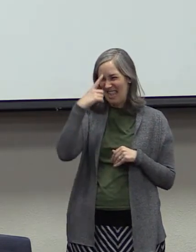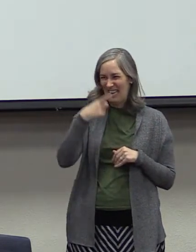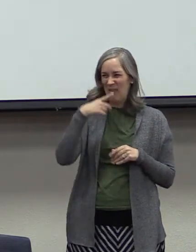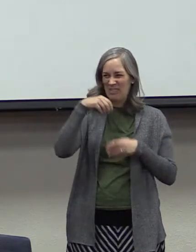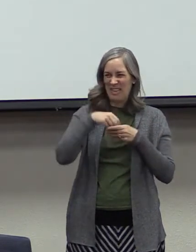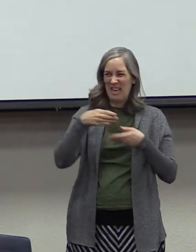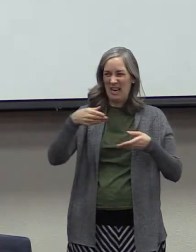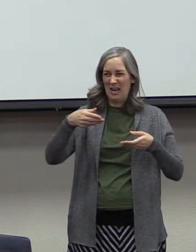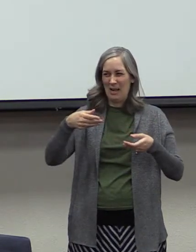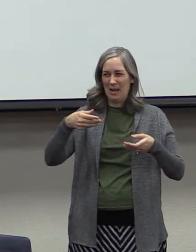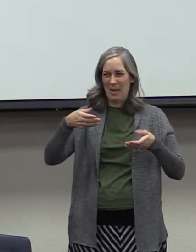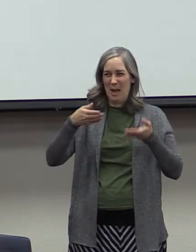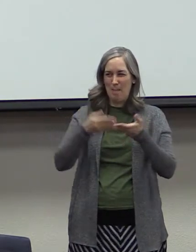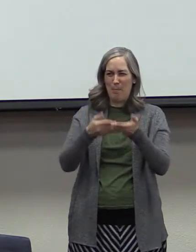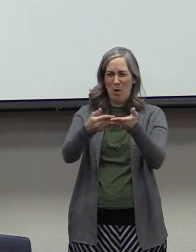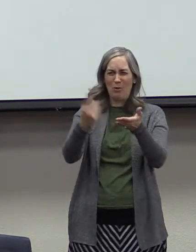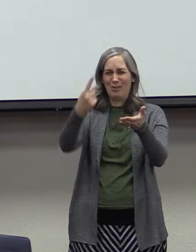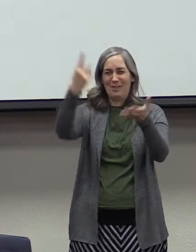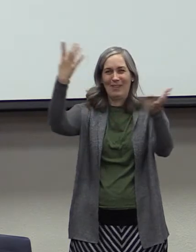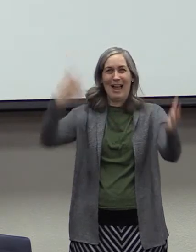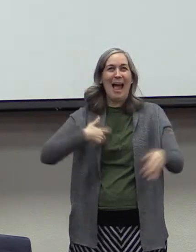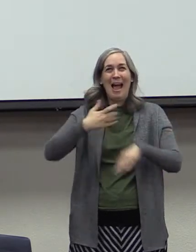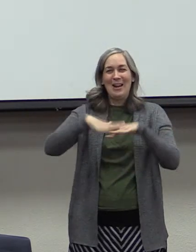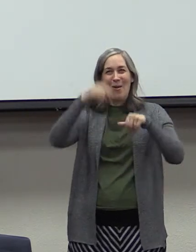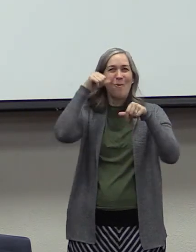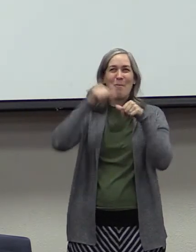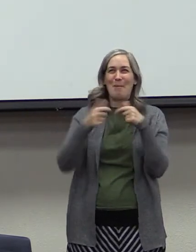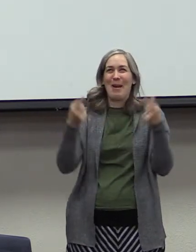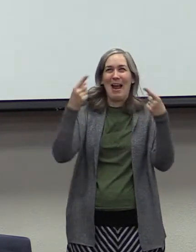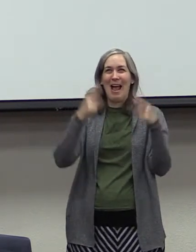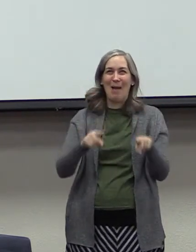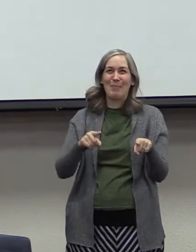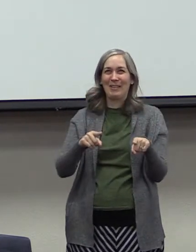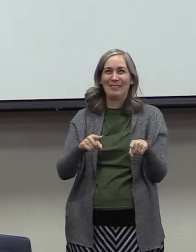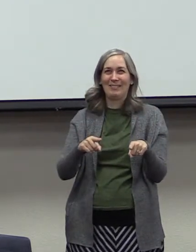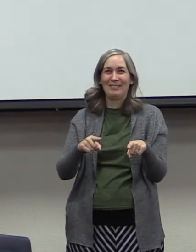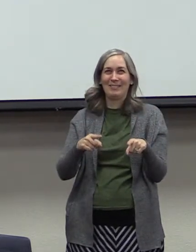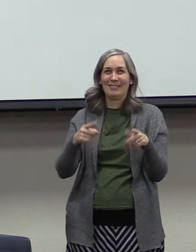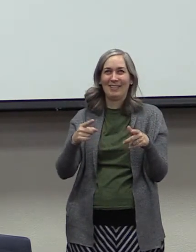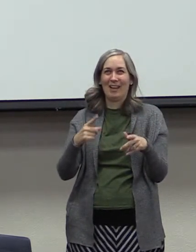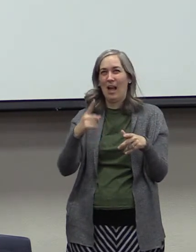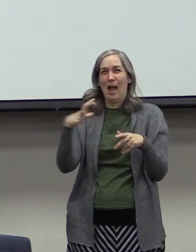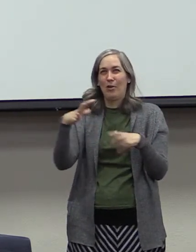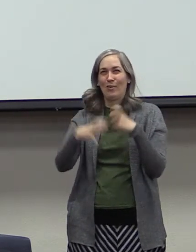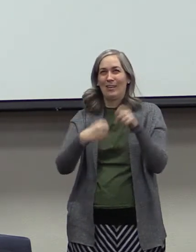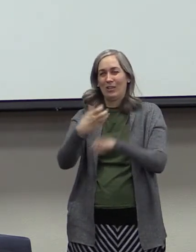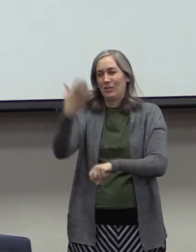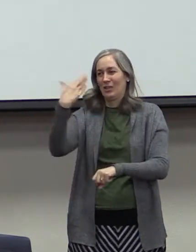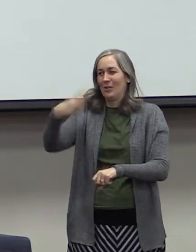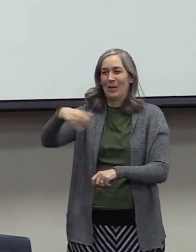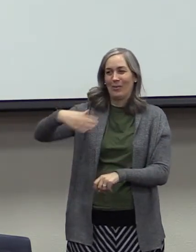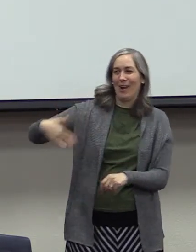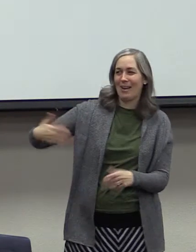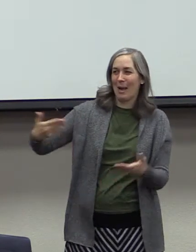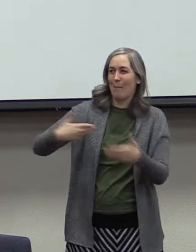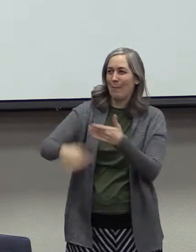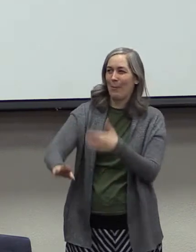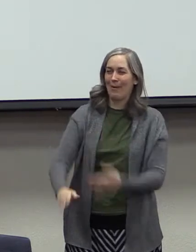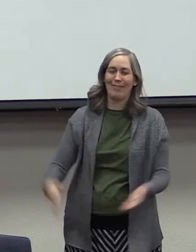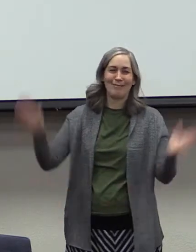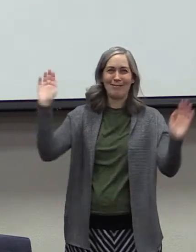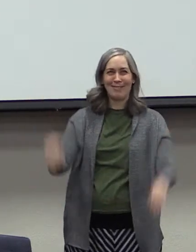time. I don't remember these things. Man, this happened a century ago. Some of you weren't even born back then. Give me a break, okay?